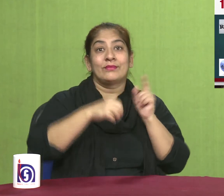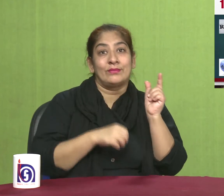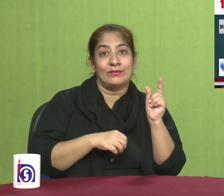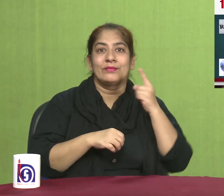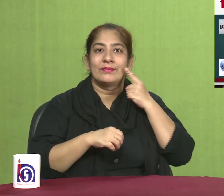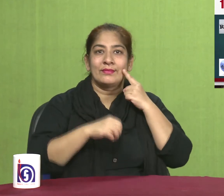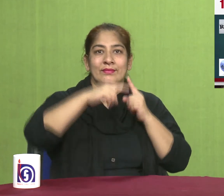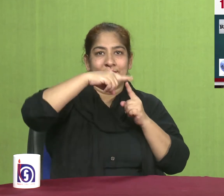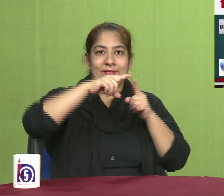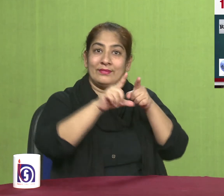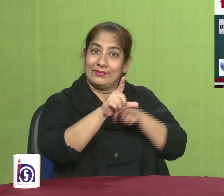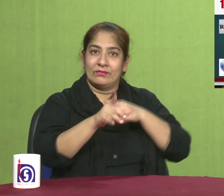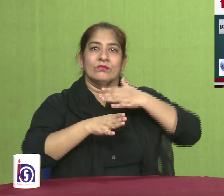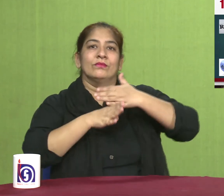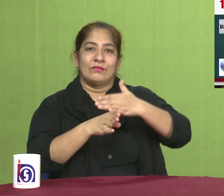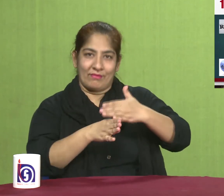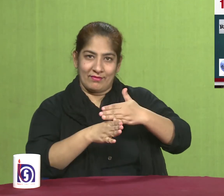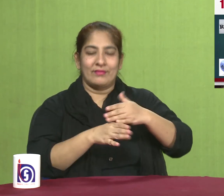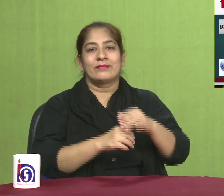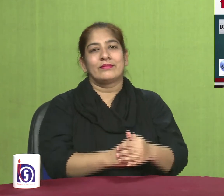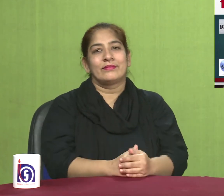equity shares comes.